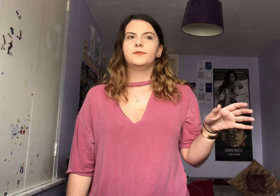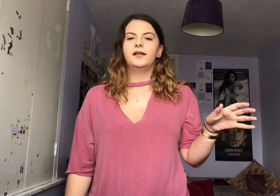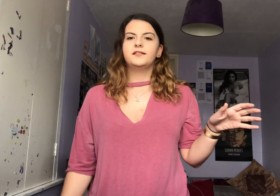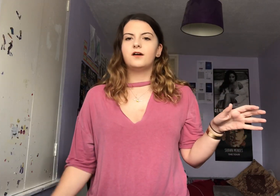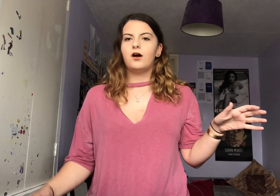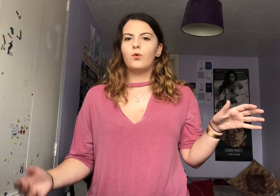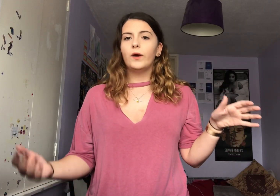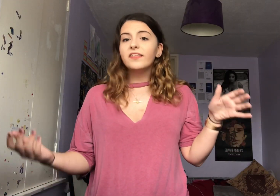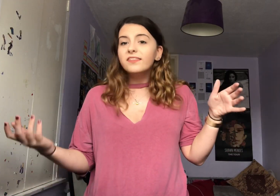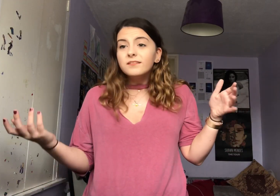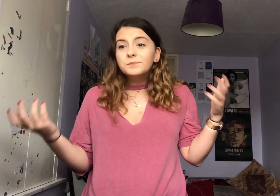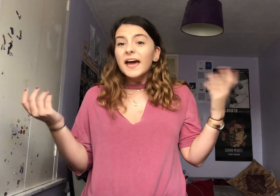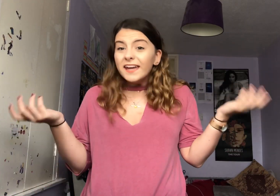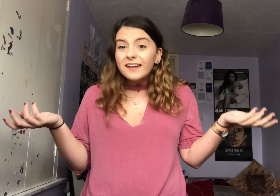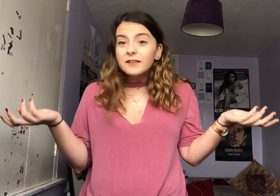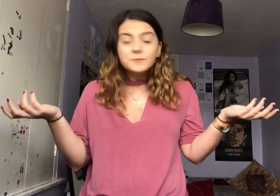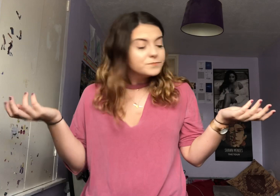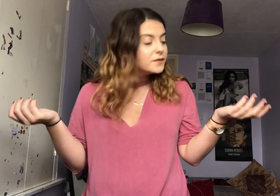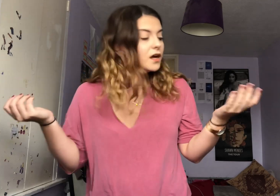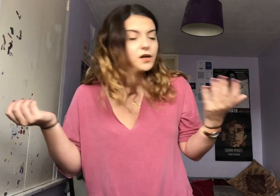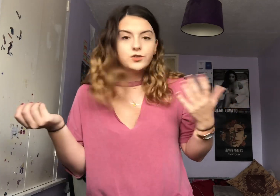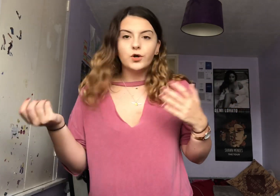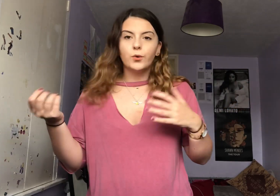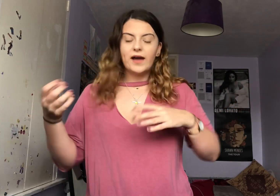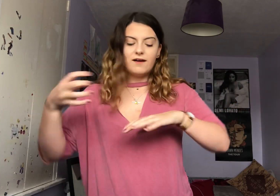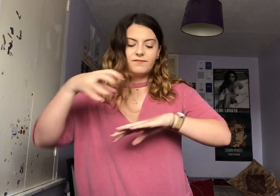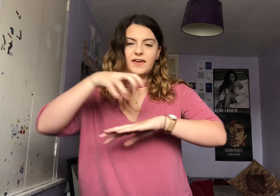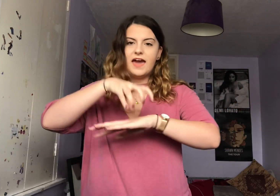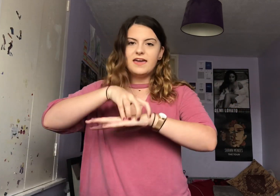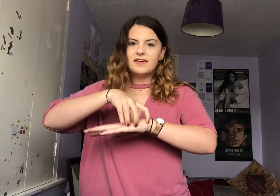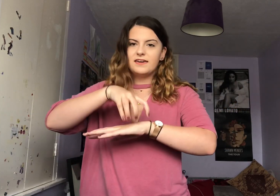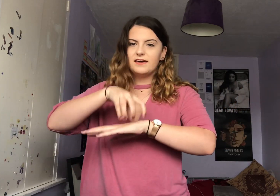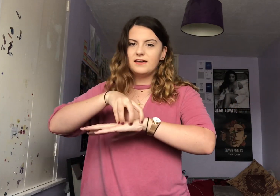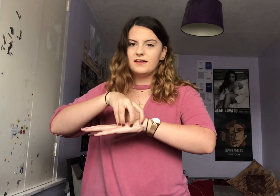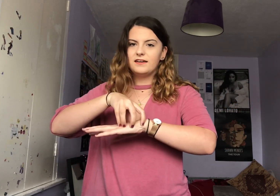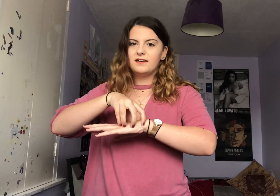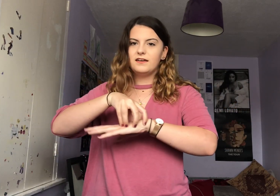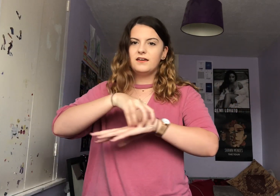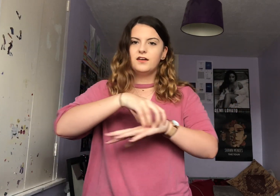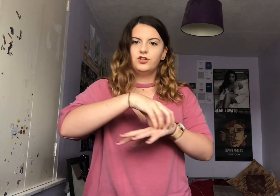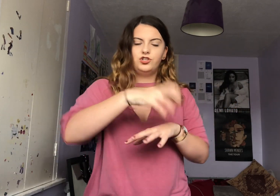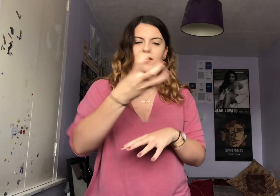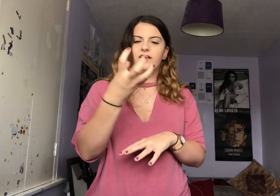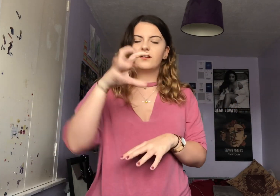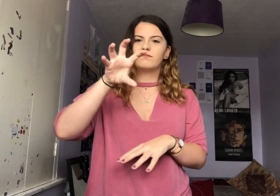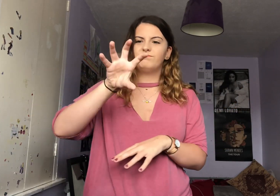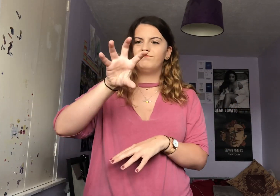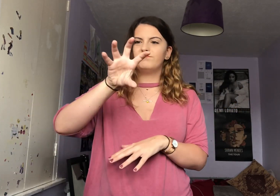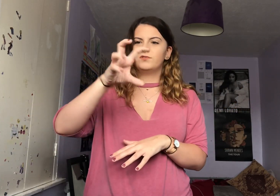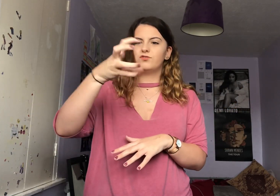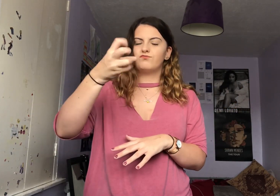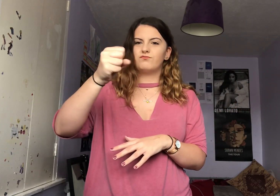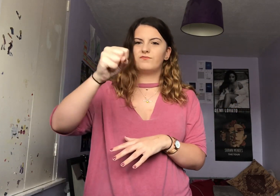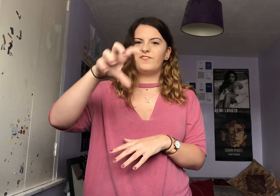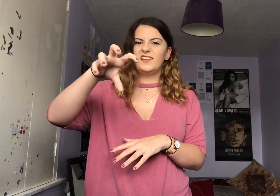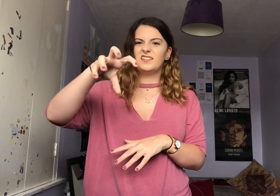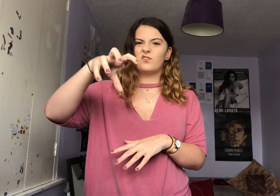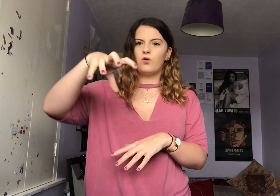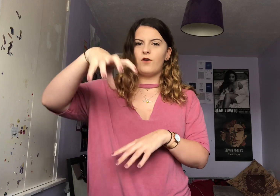let's start with cake. So we have cake, just like a fist, sort of